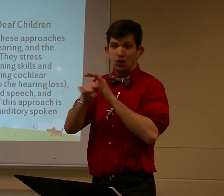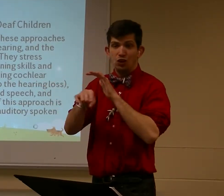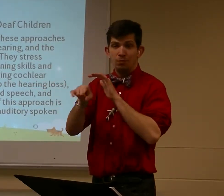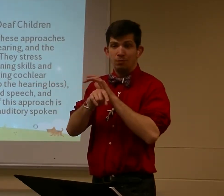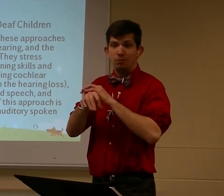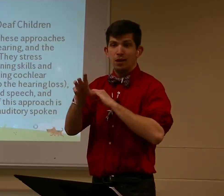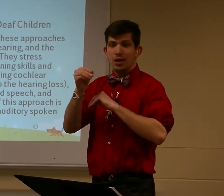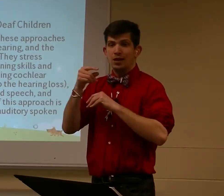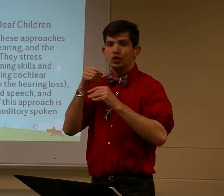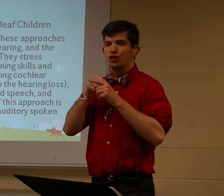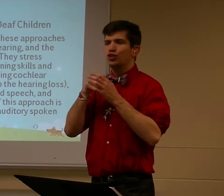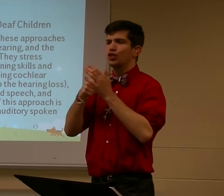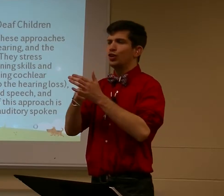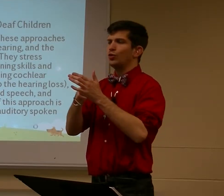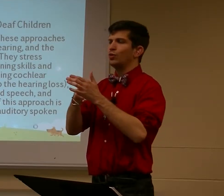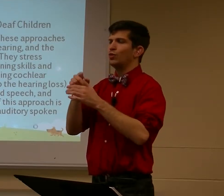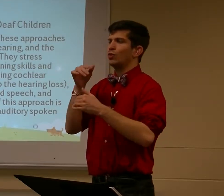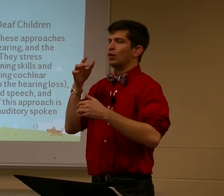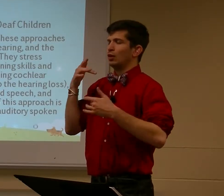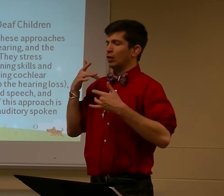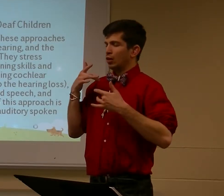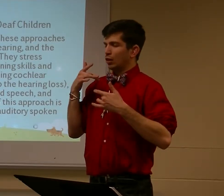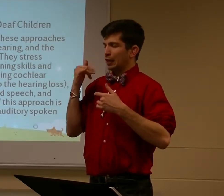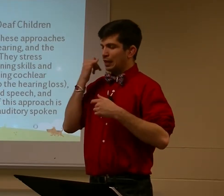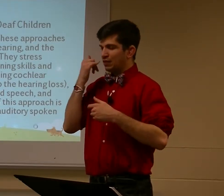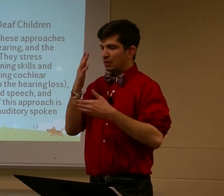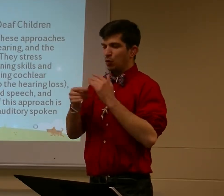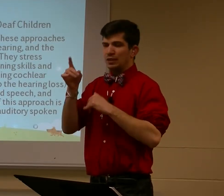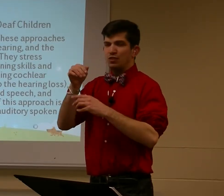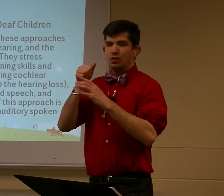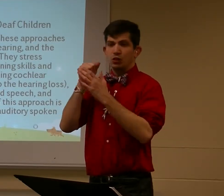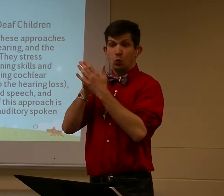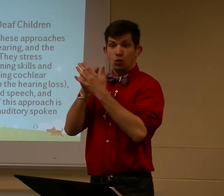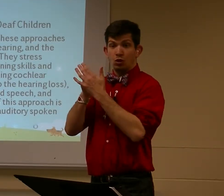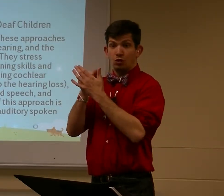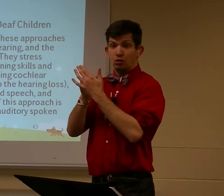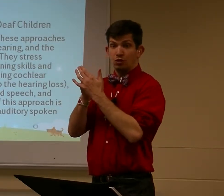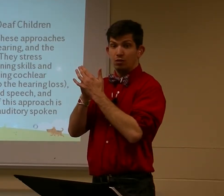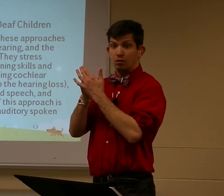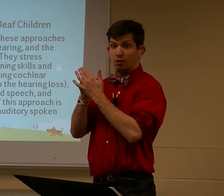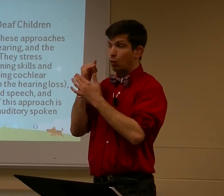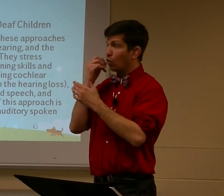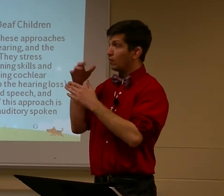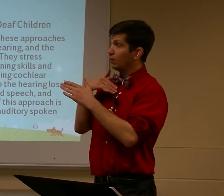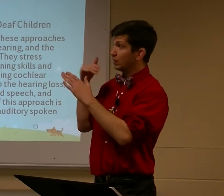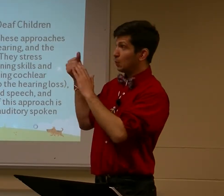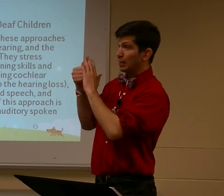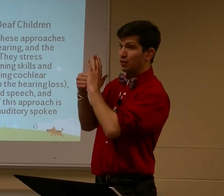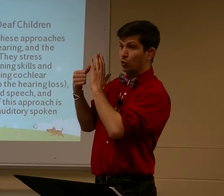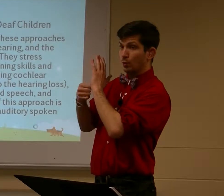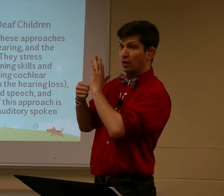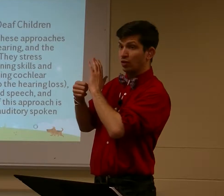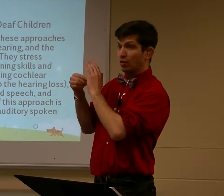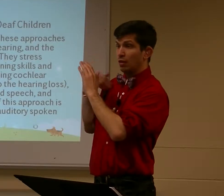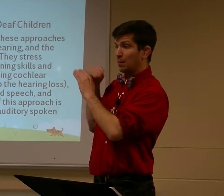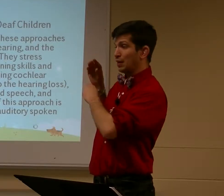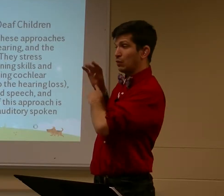alarm and to show if someone's at the door or someone's at the doorbell, my light will